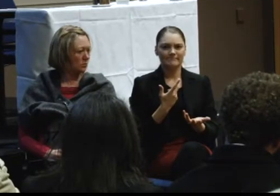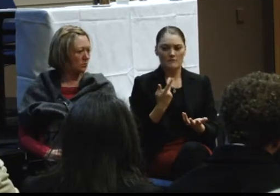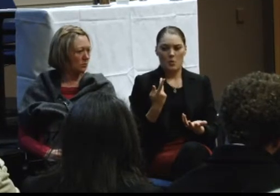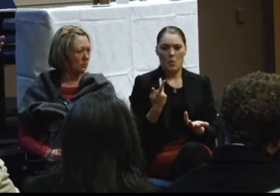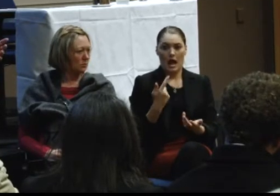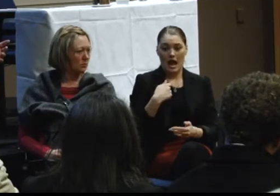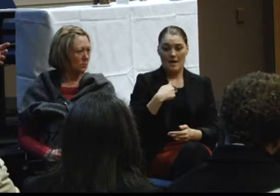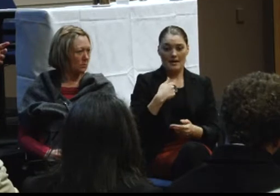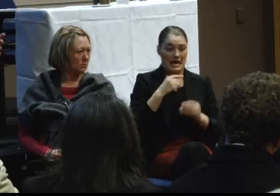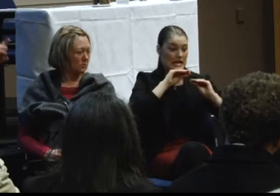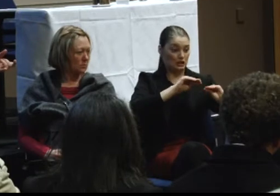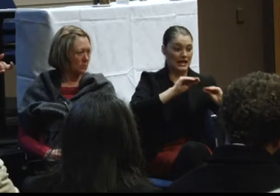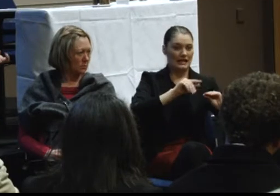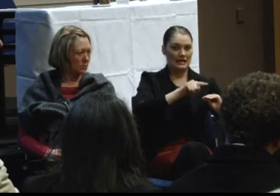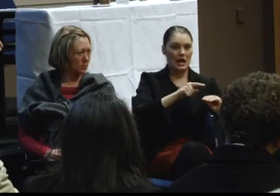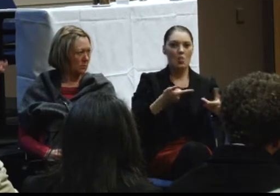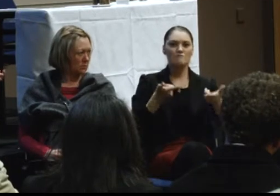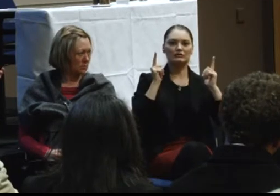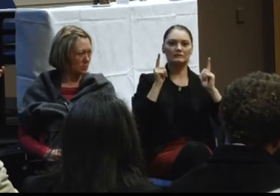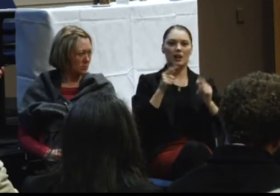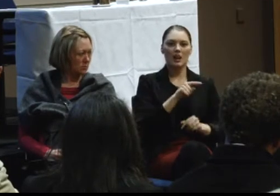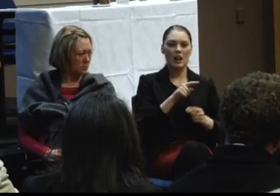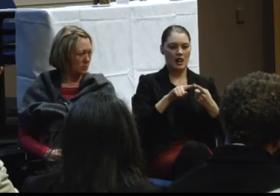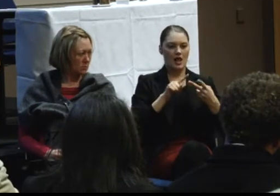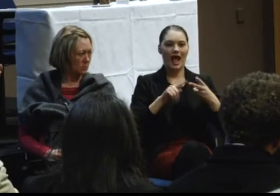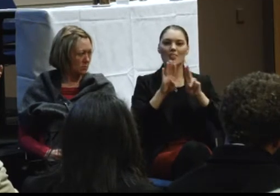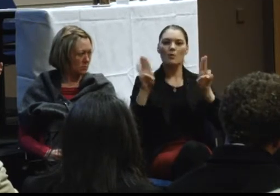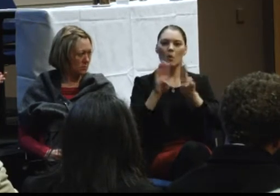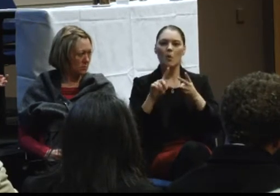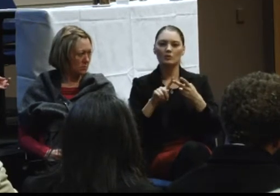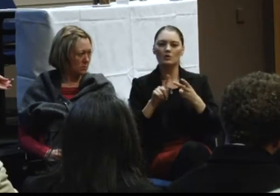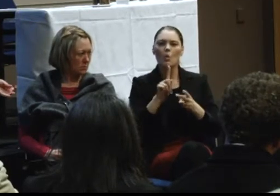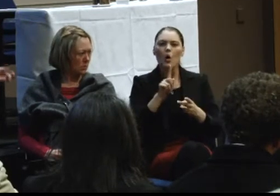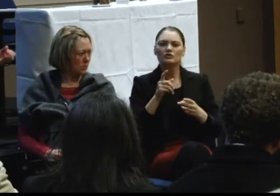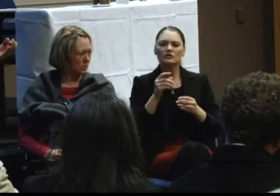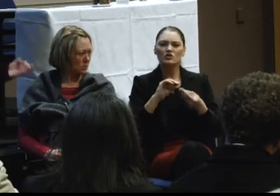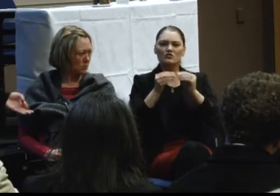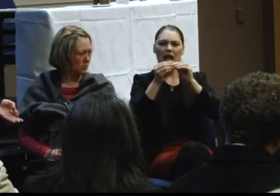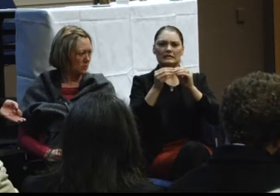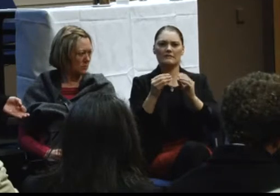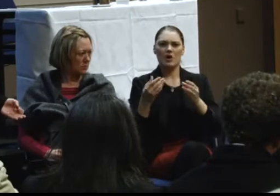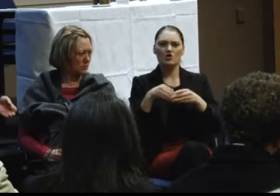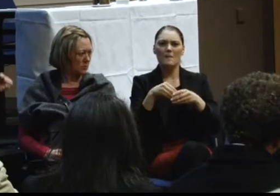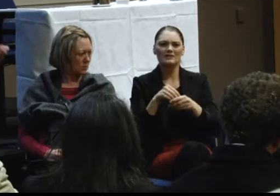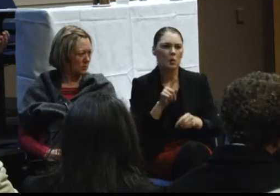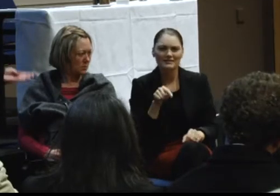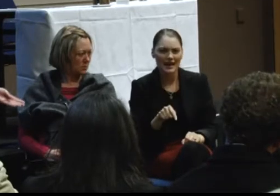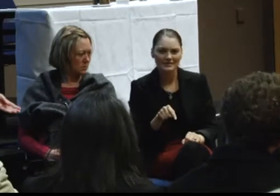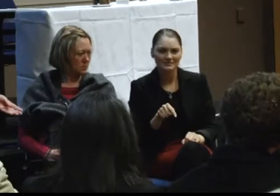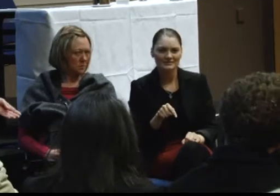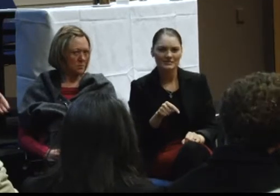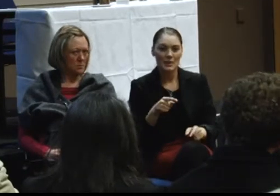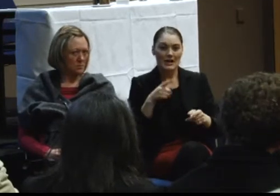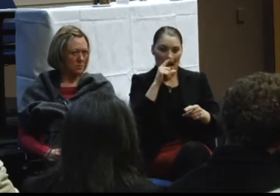both educate your principal and your board about what Creative Commons is, to open up the conversation, to then have